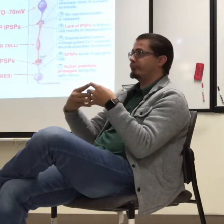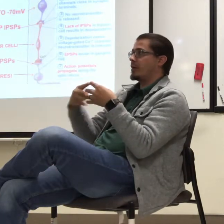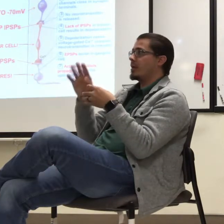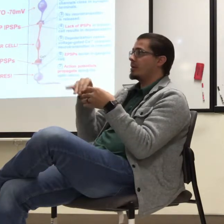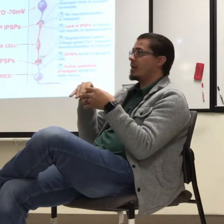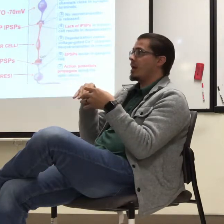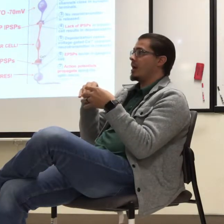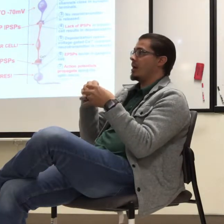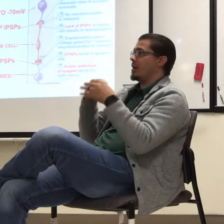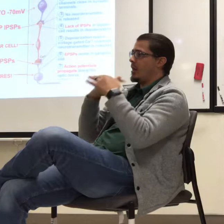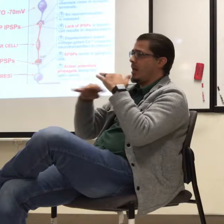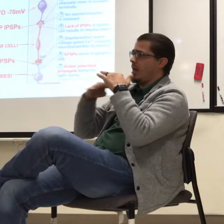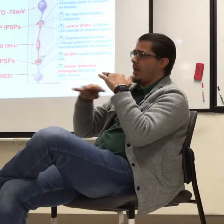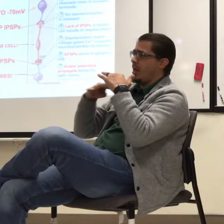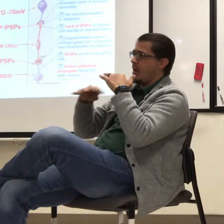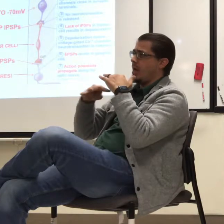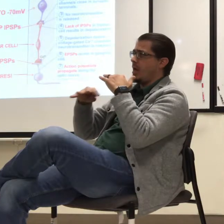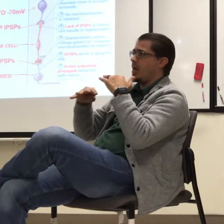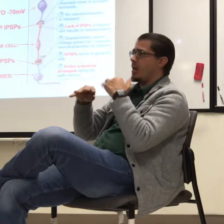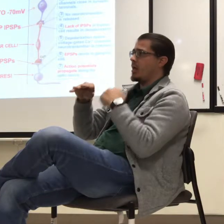influx